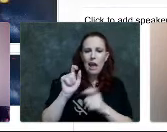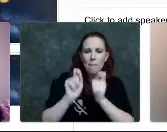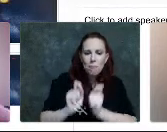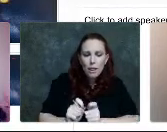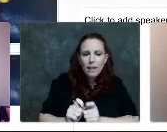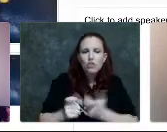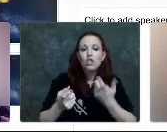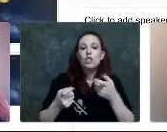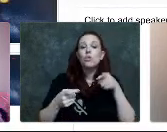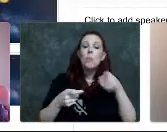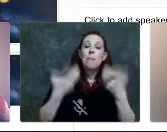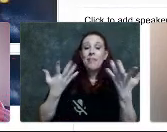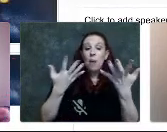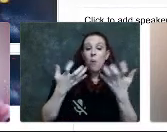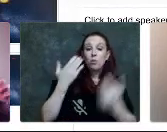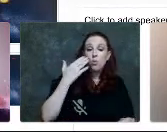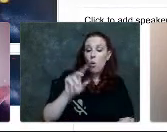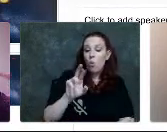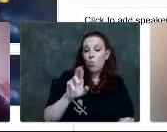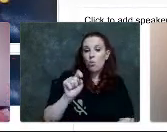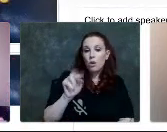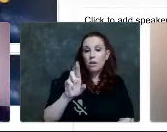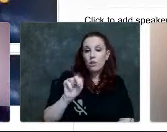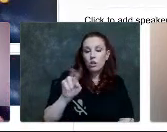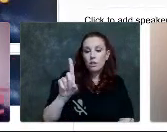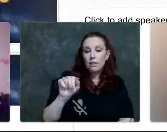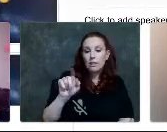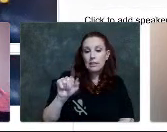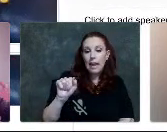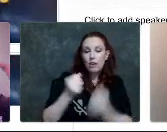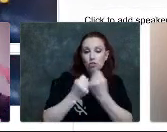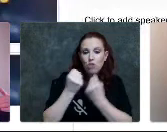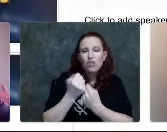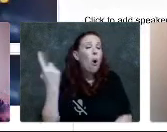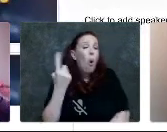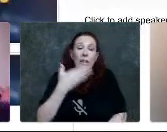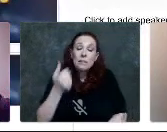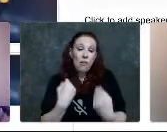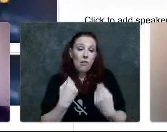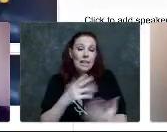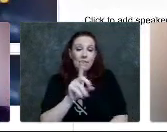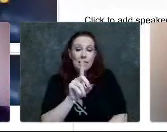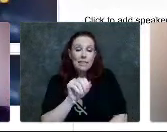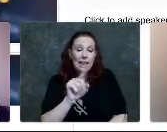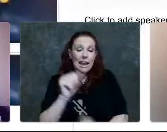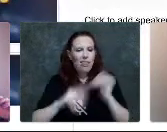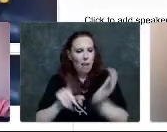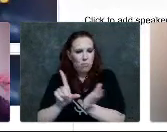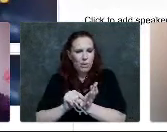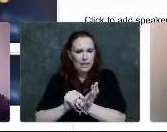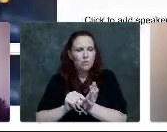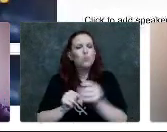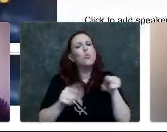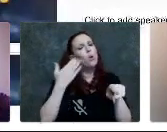the return data structure? Like printing, it's always better return data than print. So like, what's my return data structure? And you can kind of work backwards from